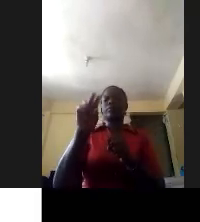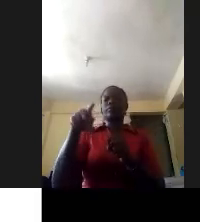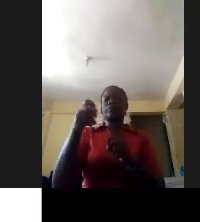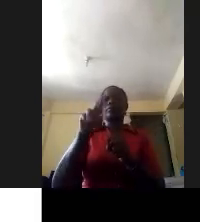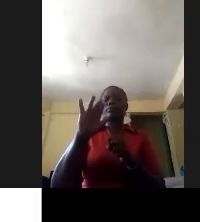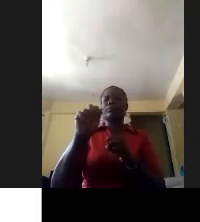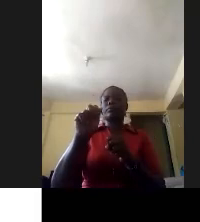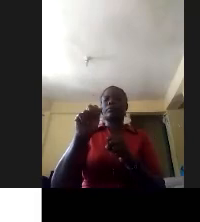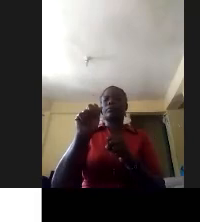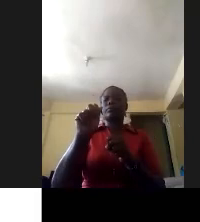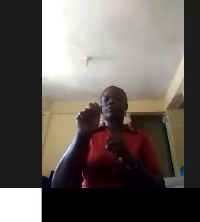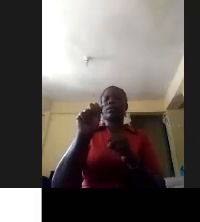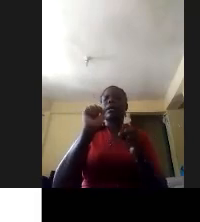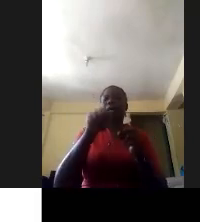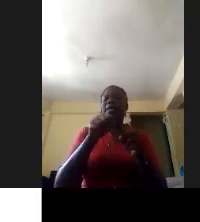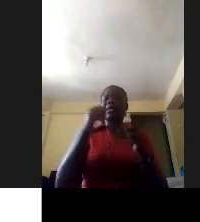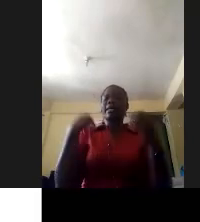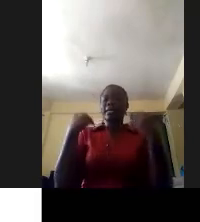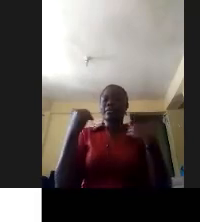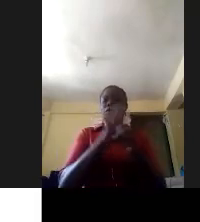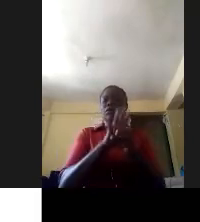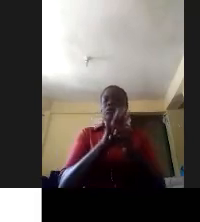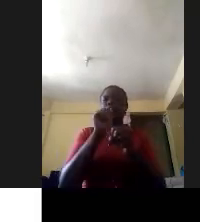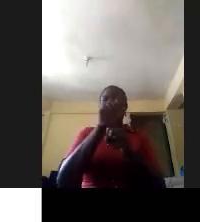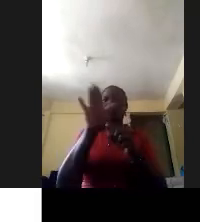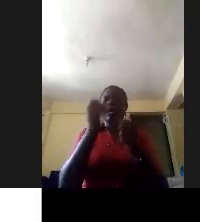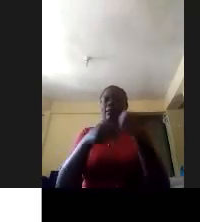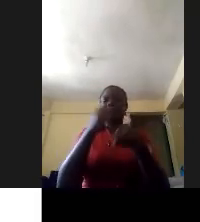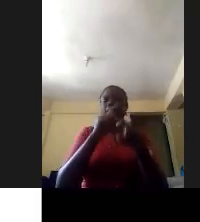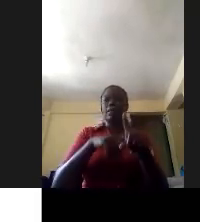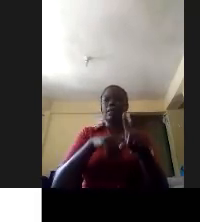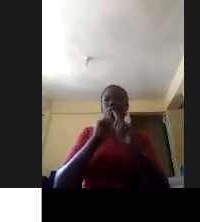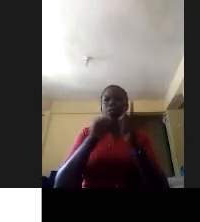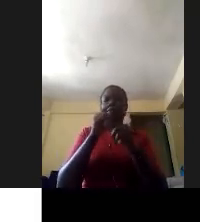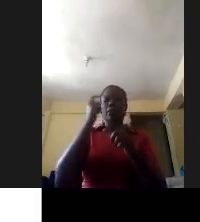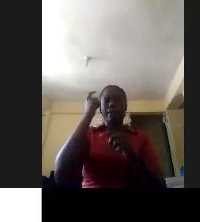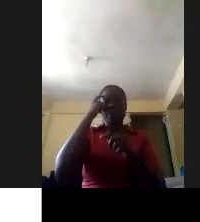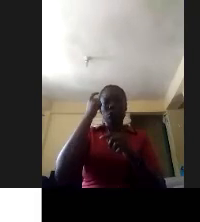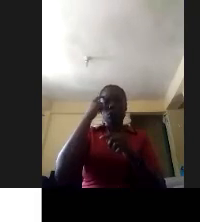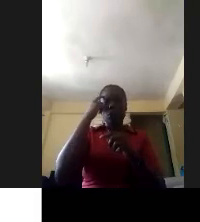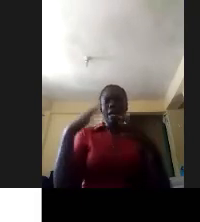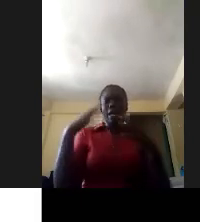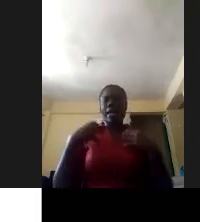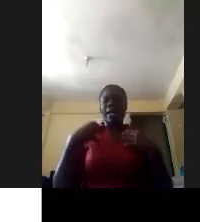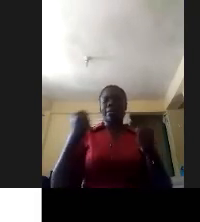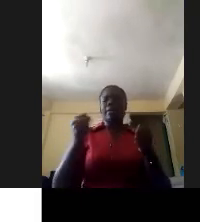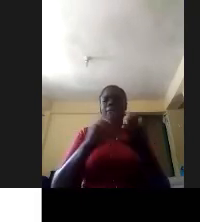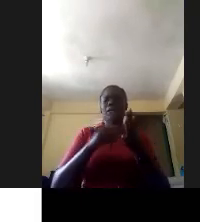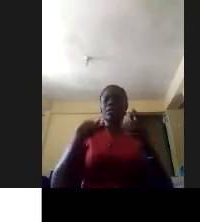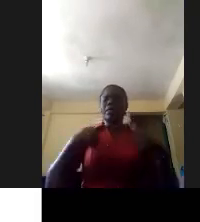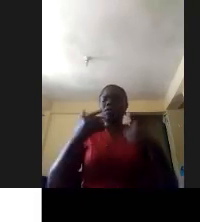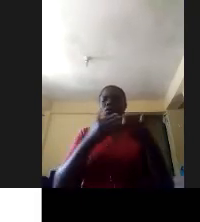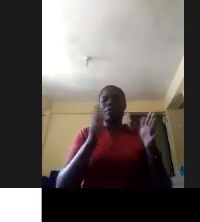main concern when it comes to mental health. Yeah, we are not so open when it comes to talking about